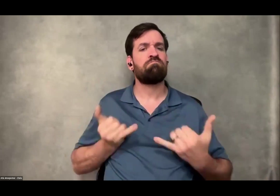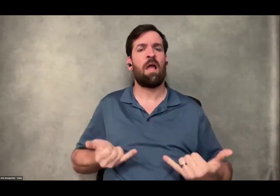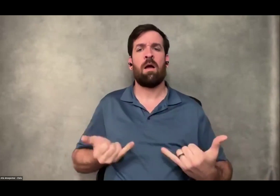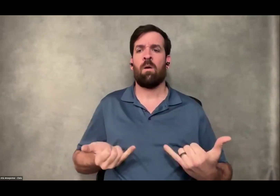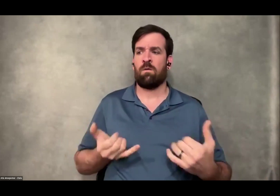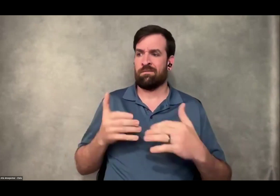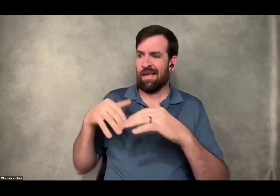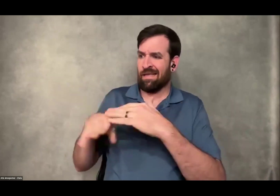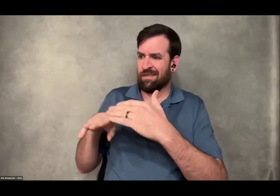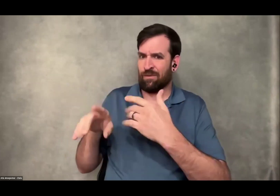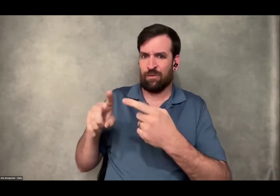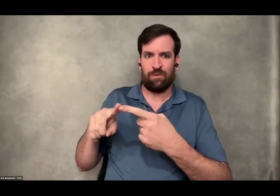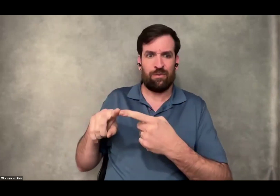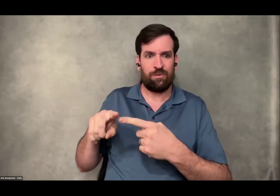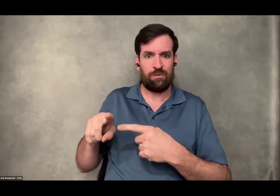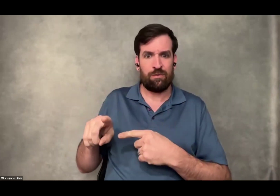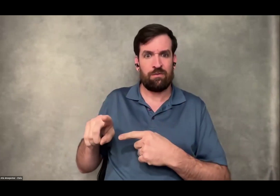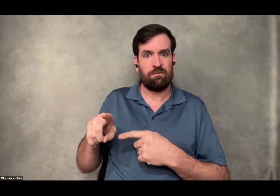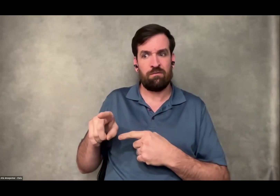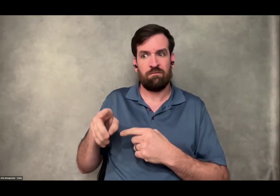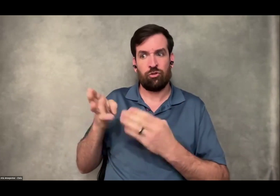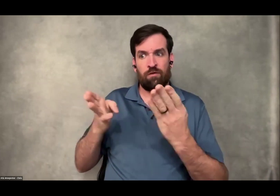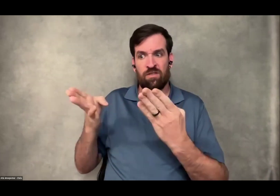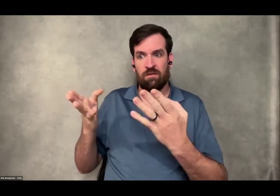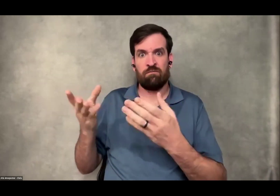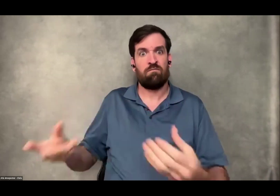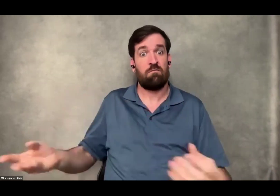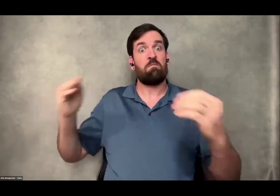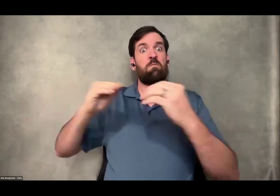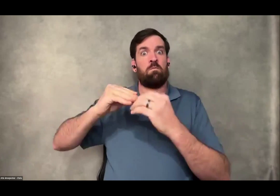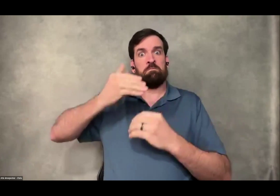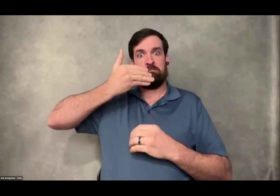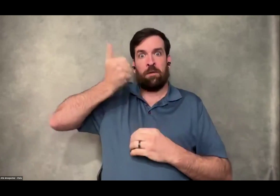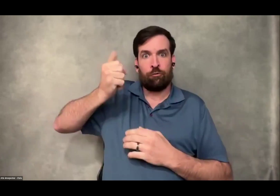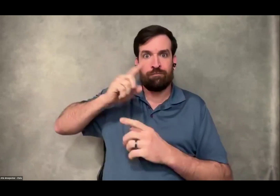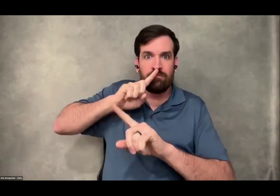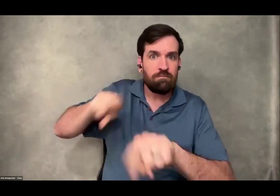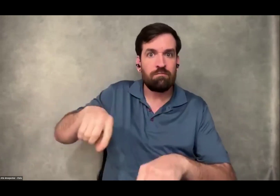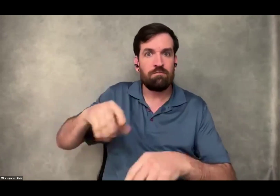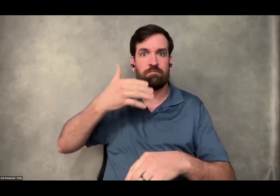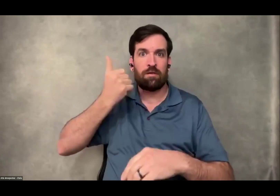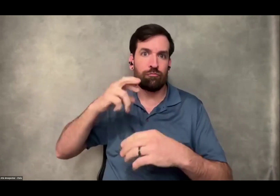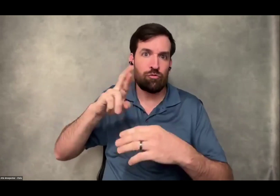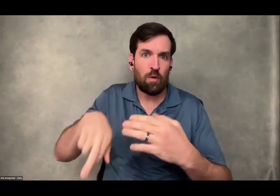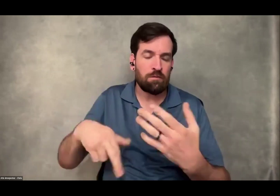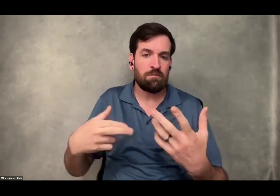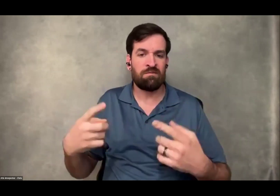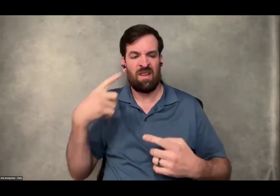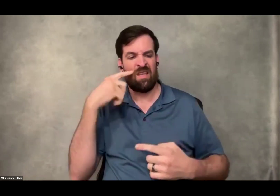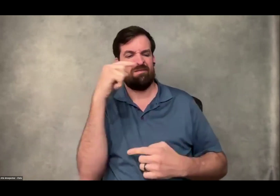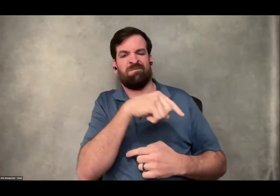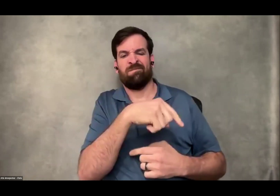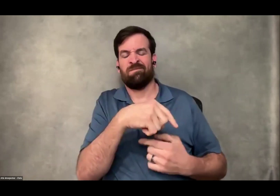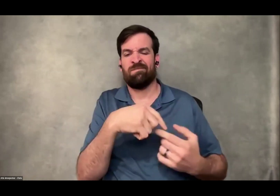have access to services that give us more satisfactory answers. So we kind of think that the